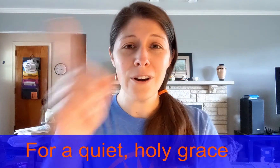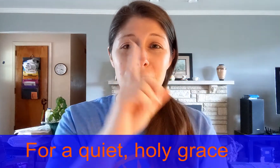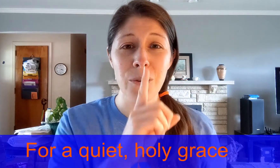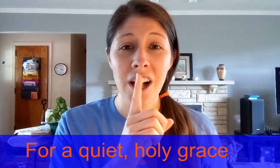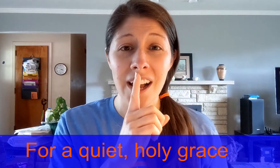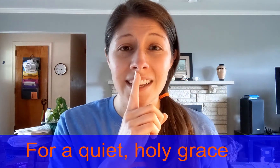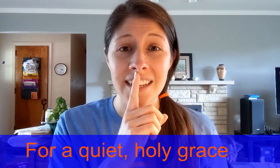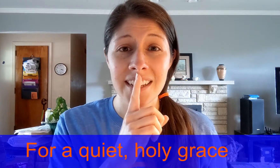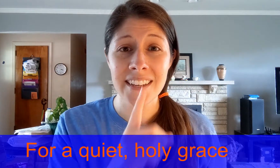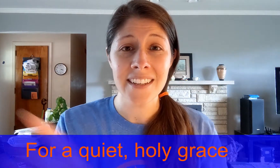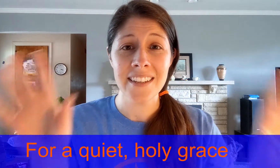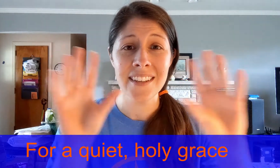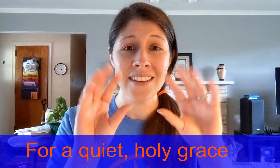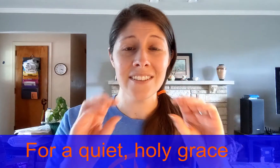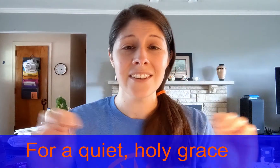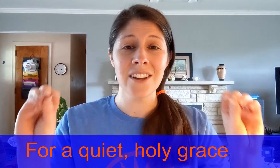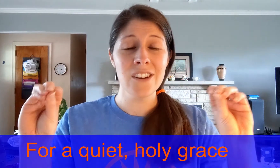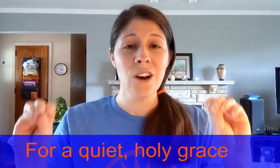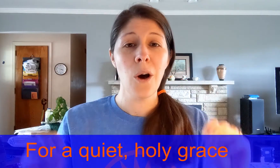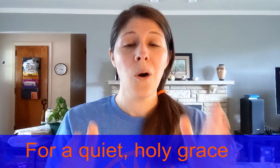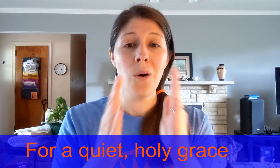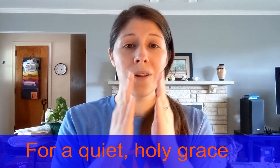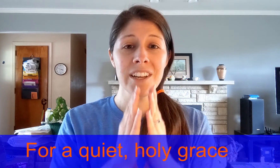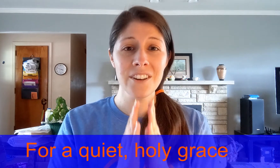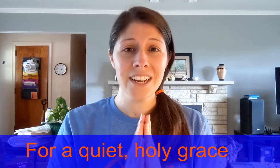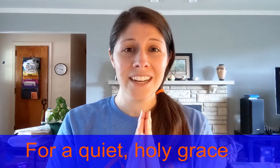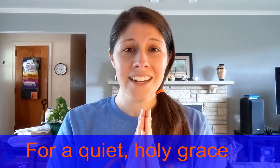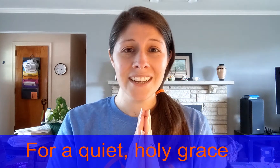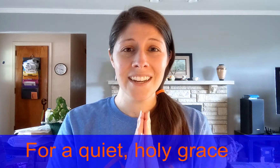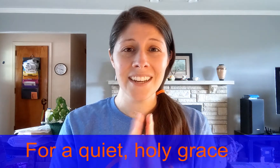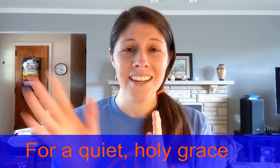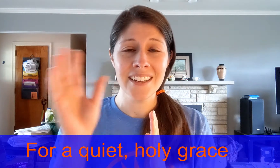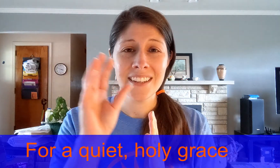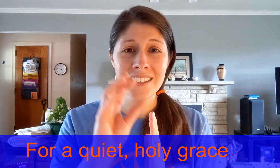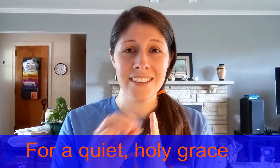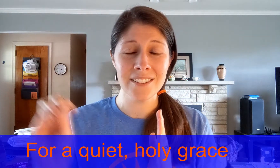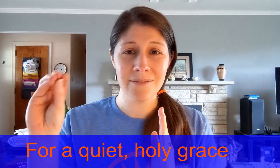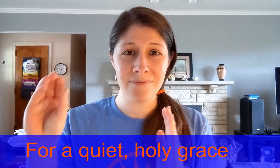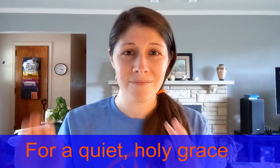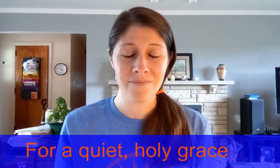a quiet, holy grace.